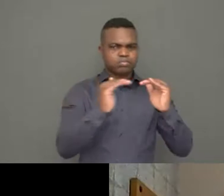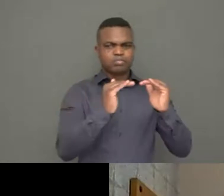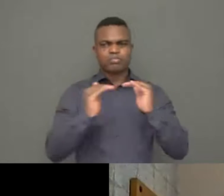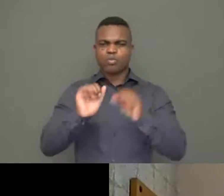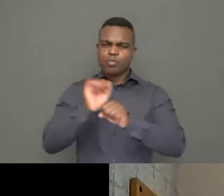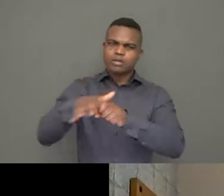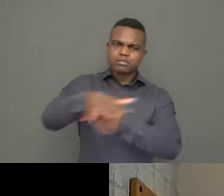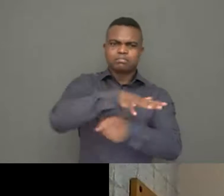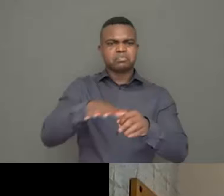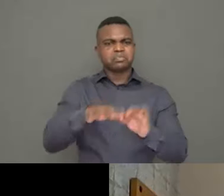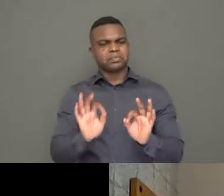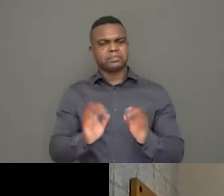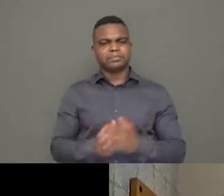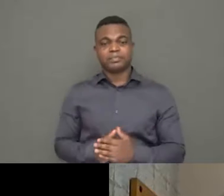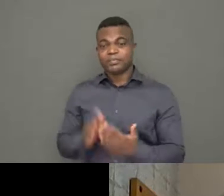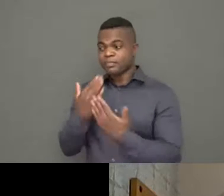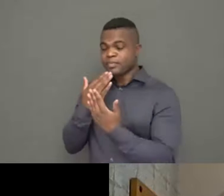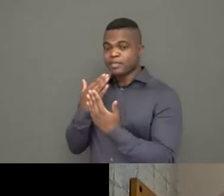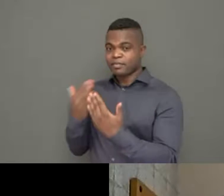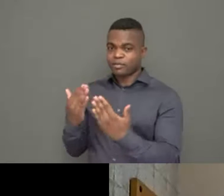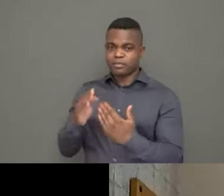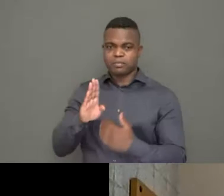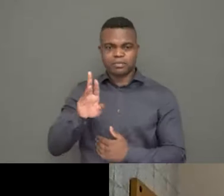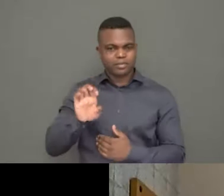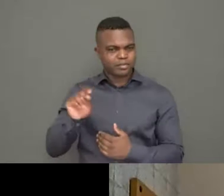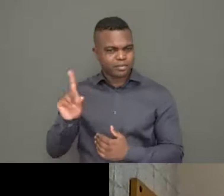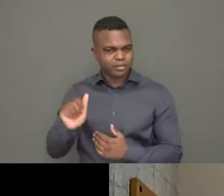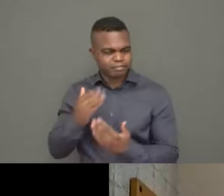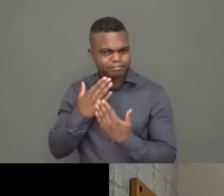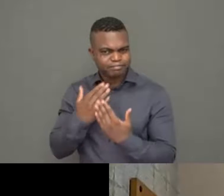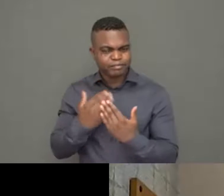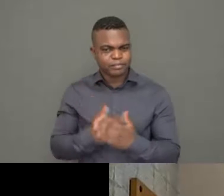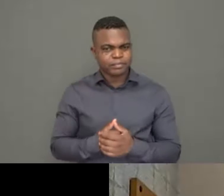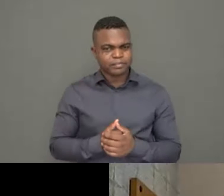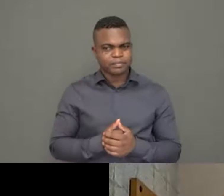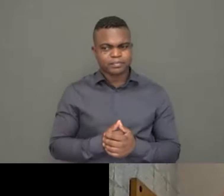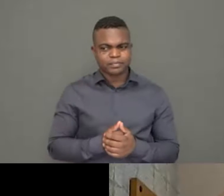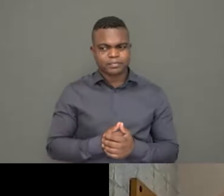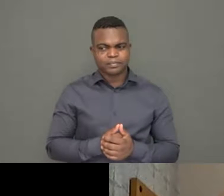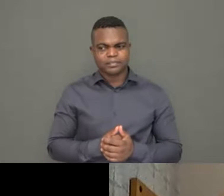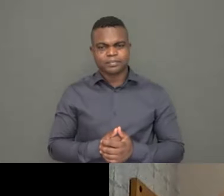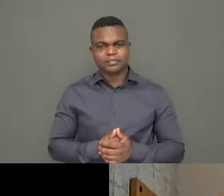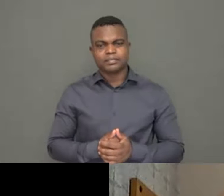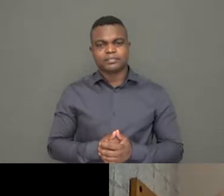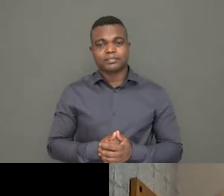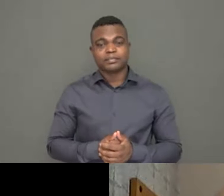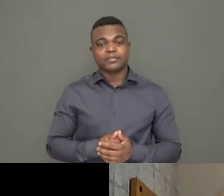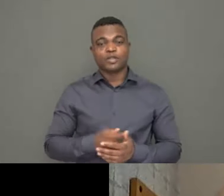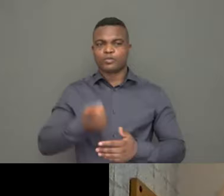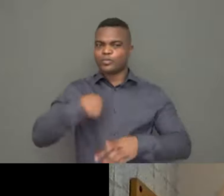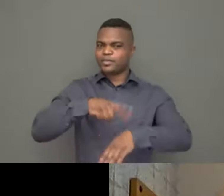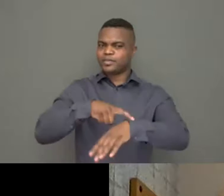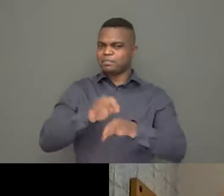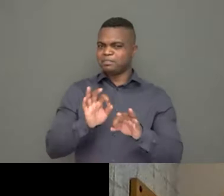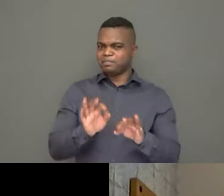on time. So Brenda, that was really interesting, and we wish you a good